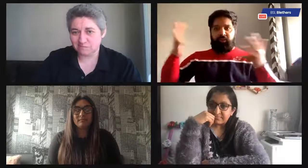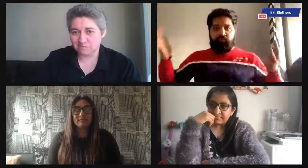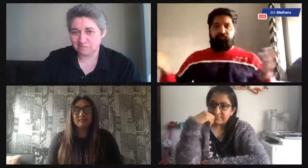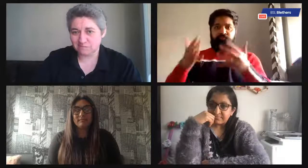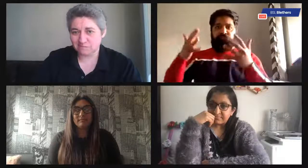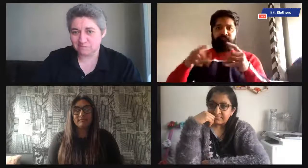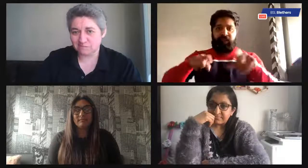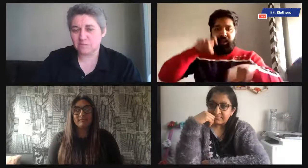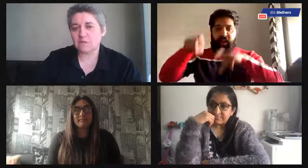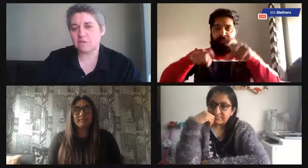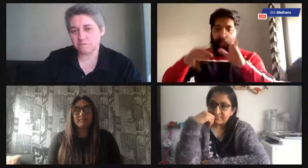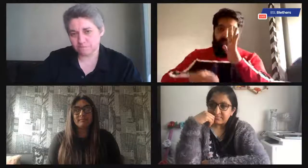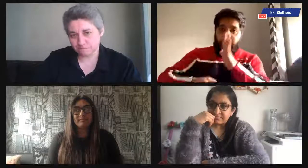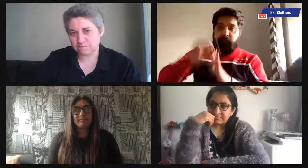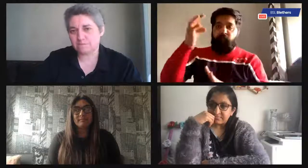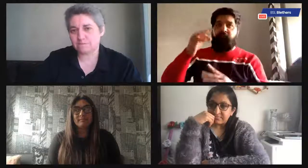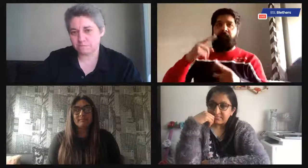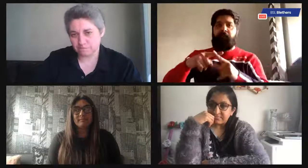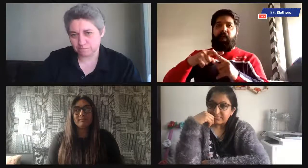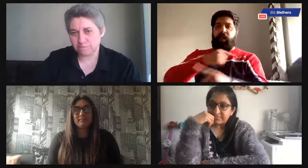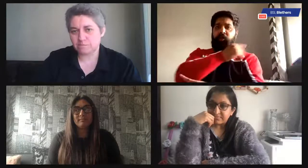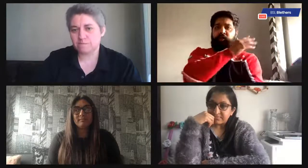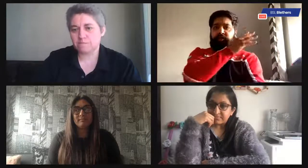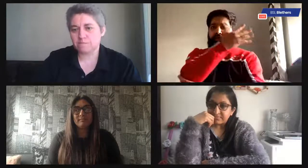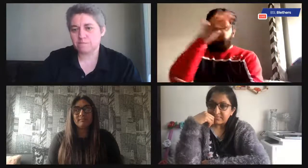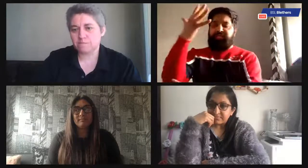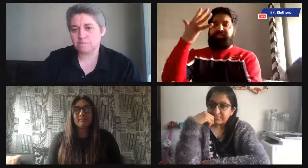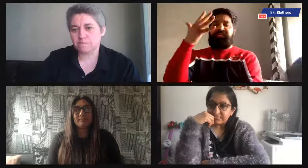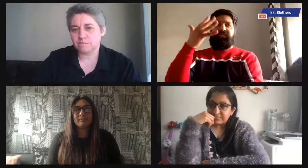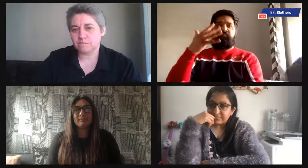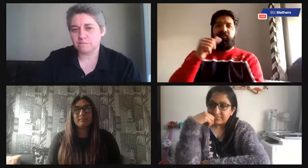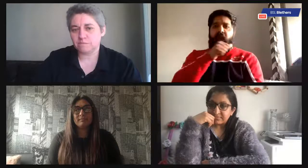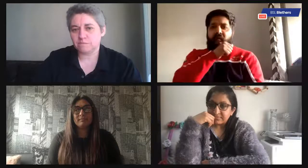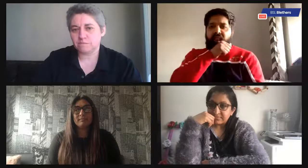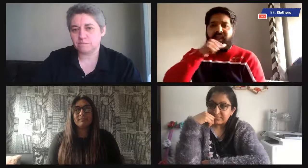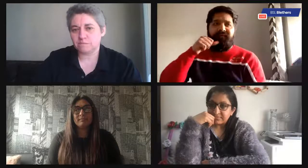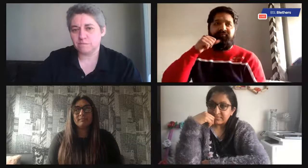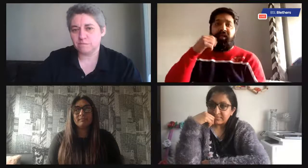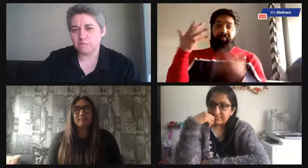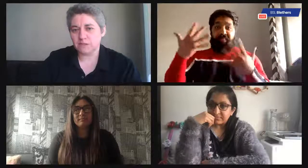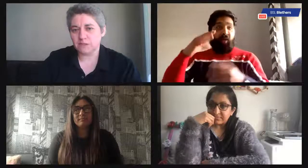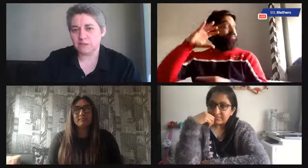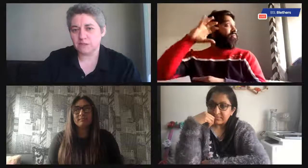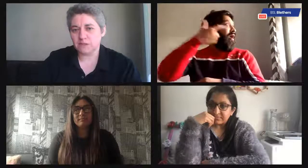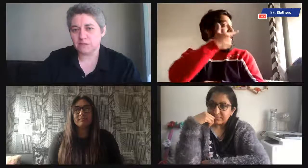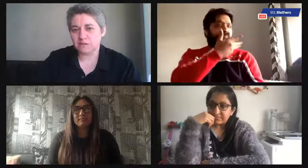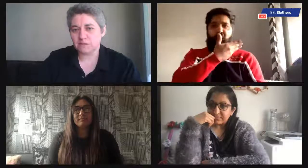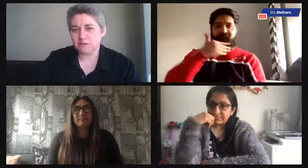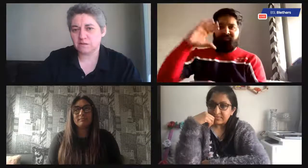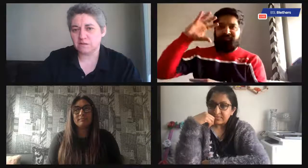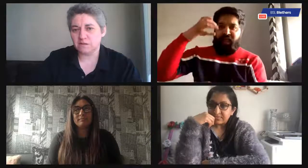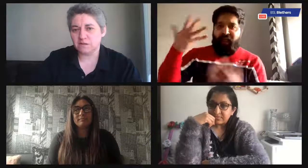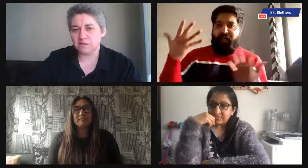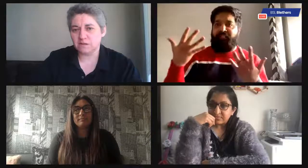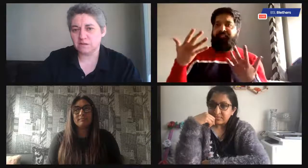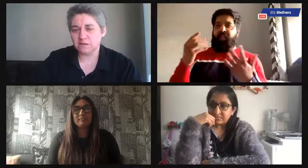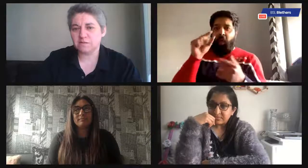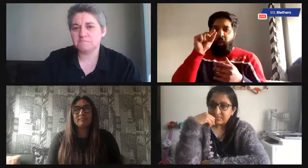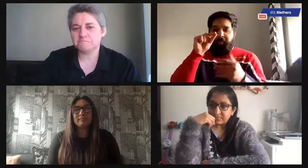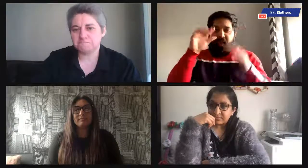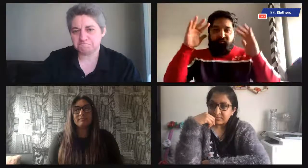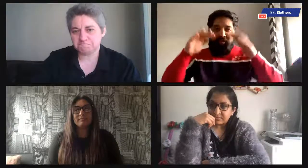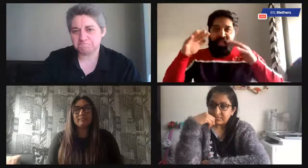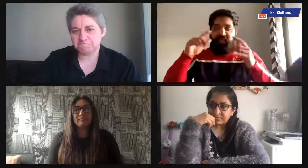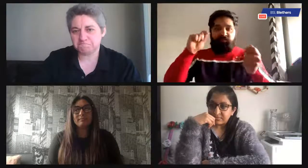were really looking for helping their mental health and well-being and physical health. We could see the trees,